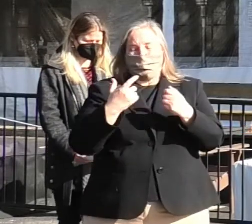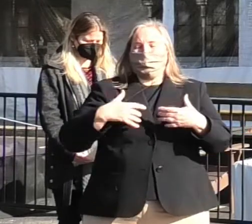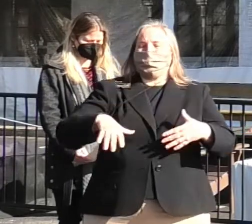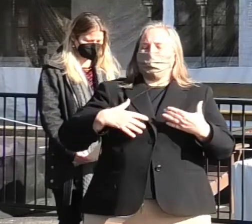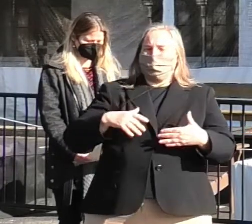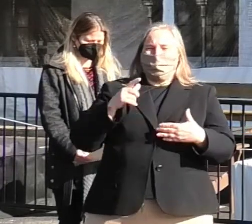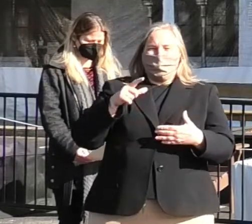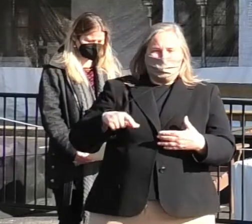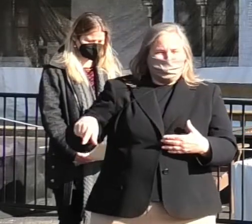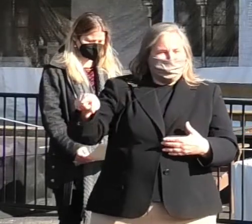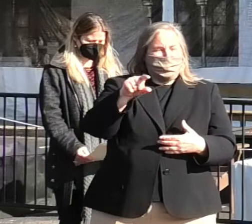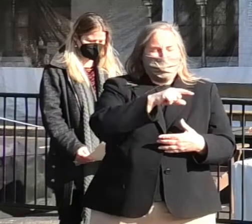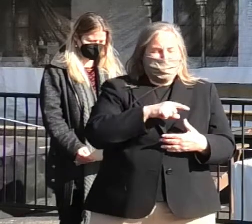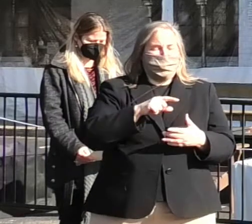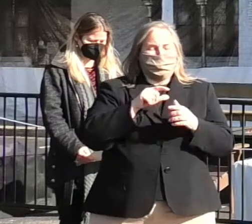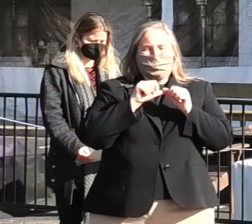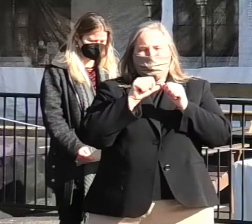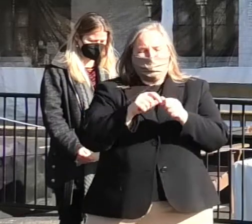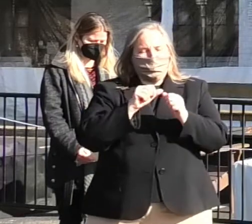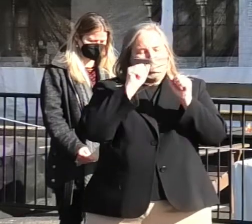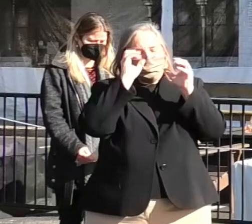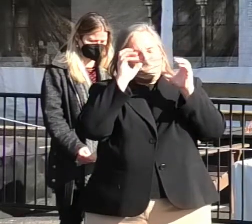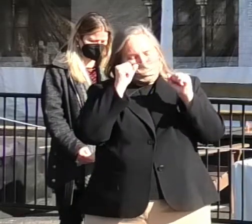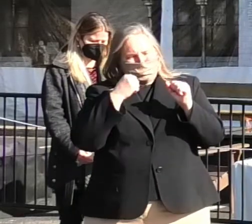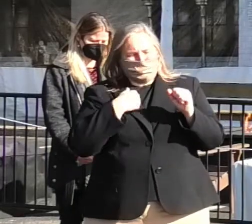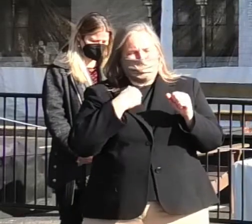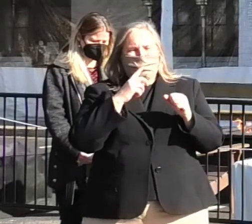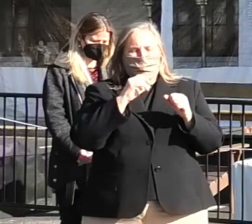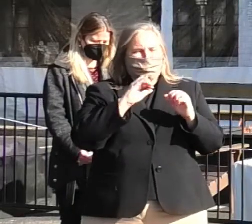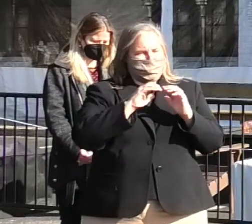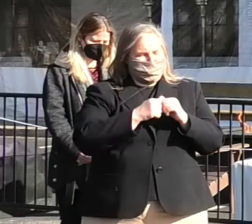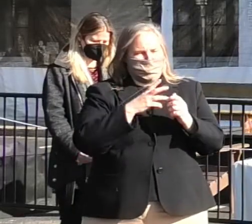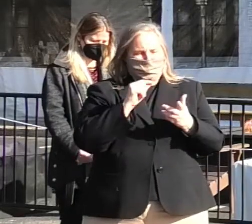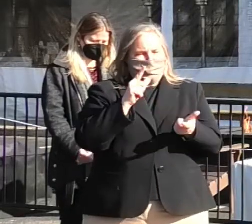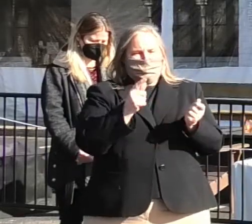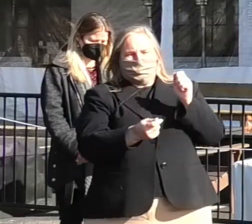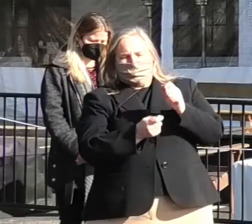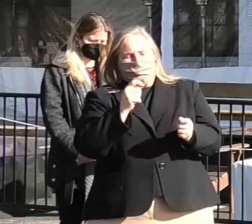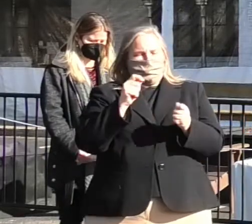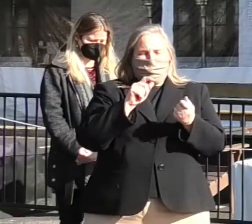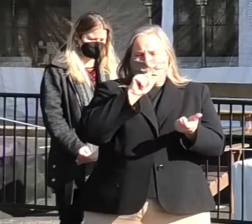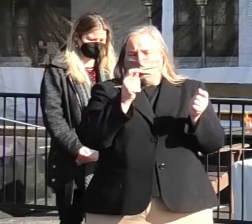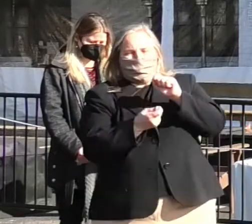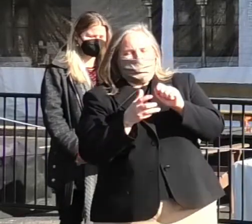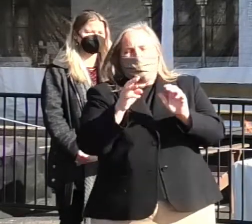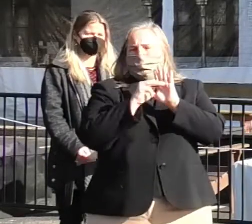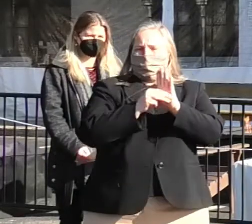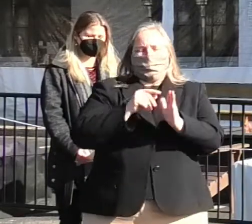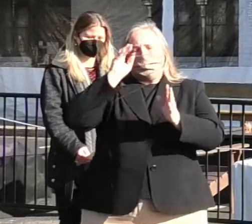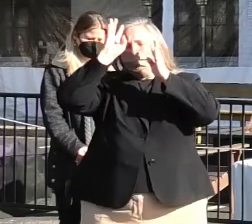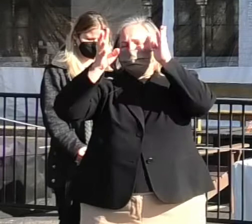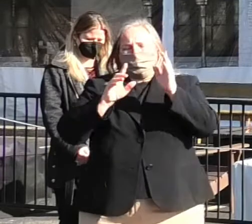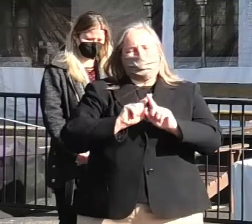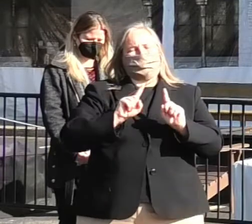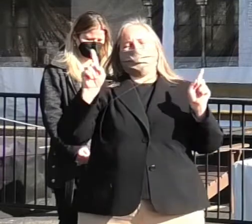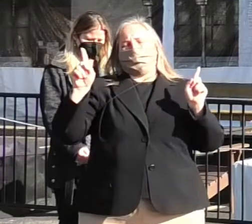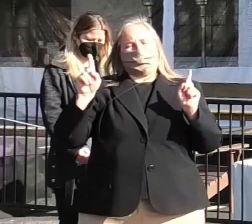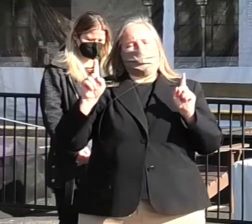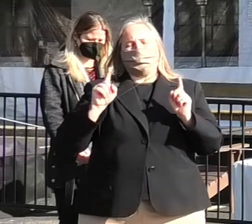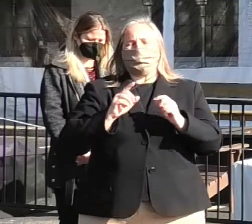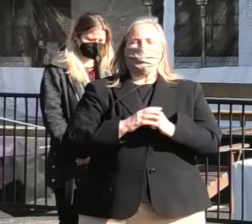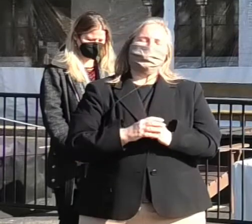me of their nimble ability to just change their models and innovate in different